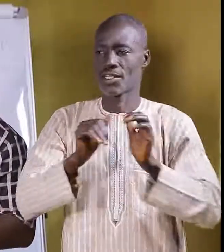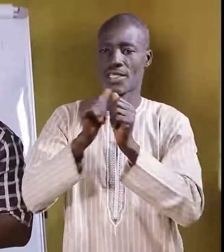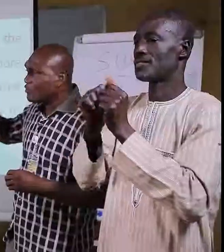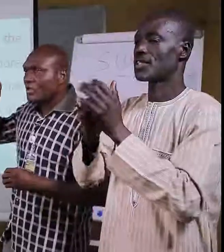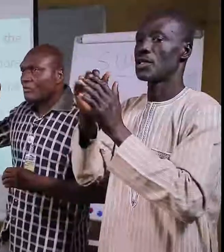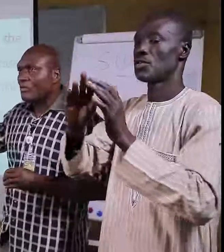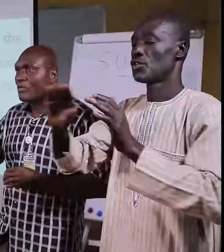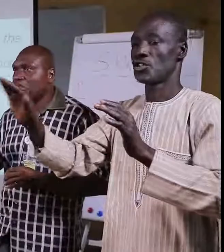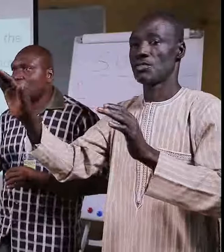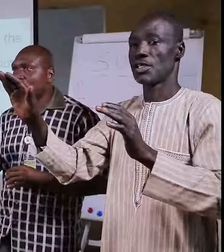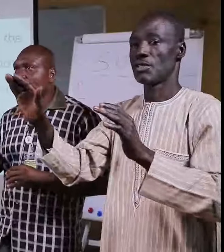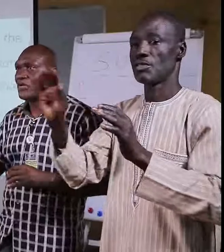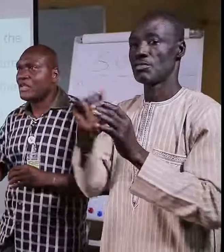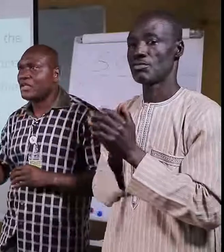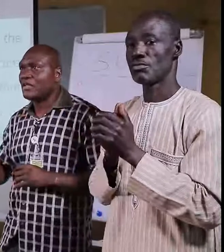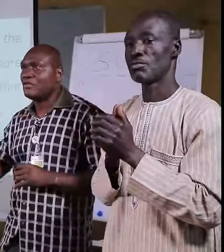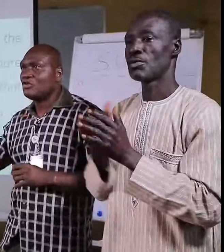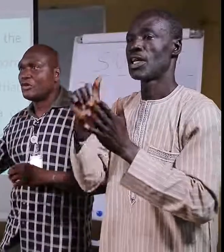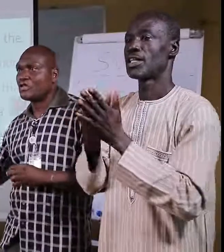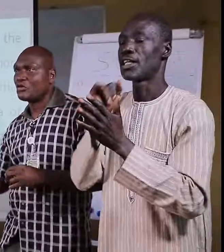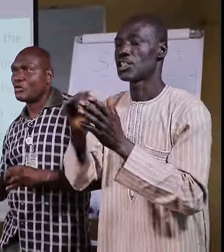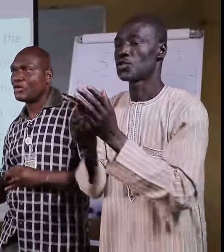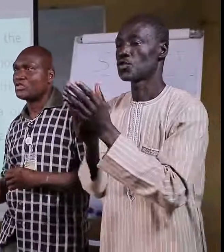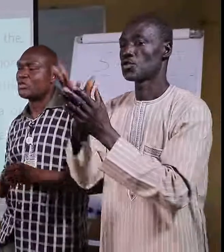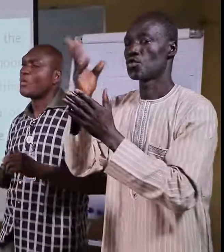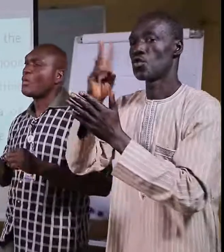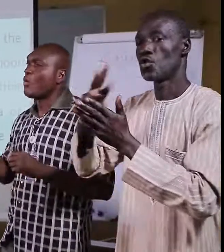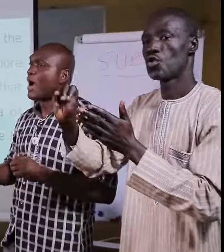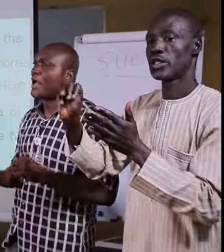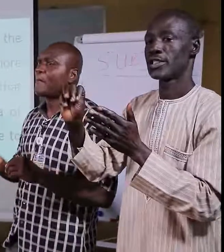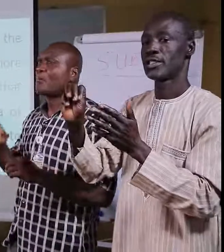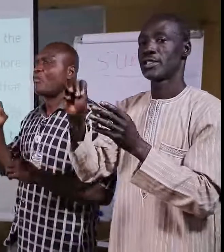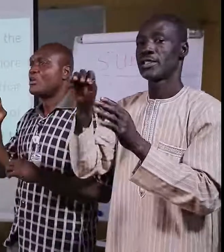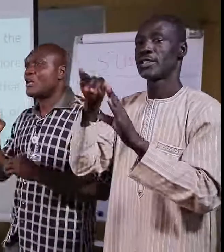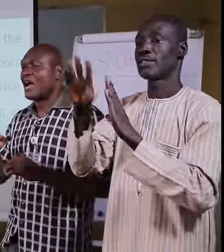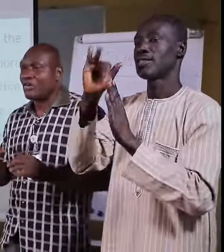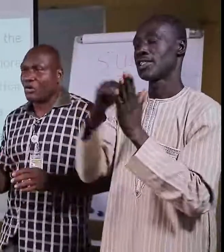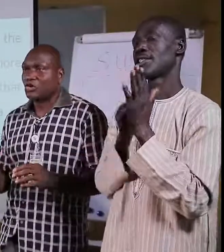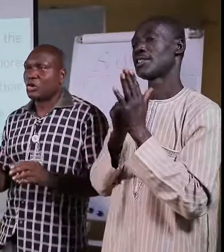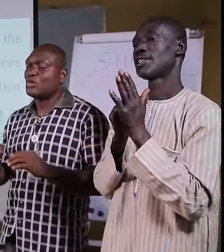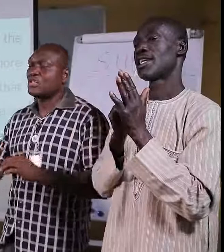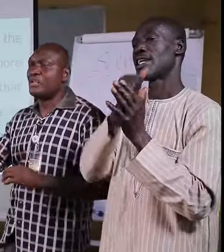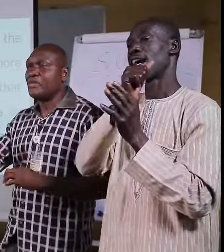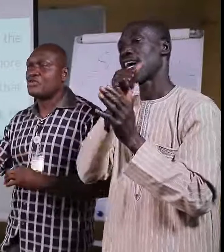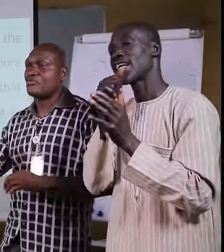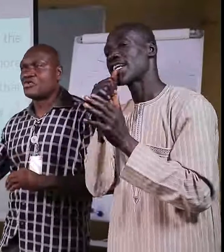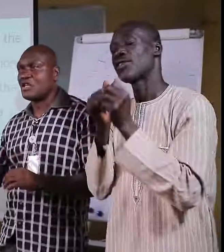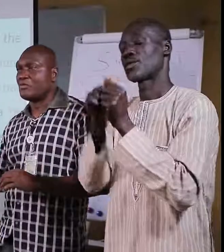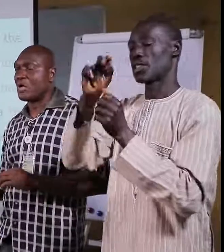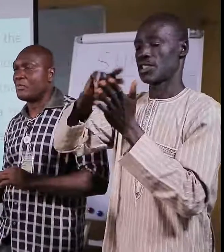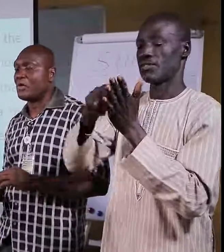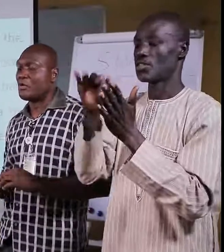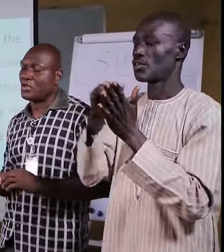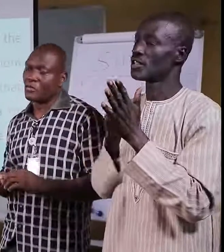is population growing in geometrical progression, while agriculture, which is the means of